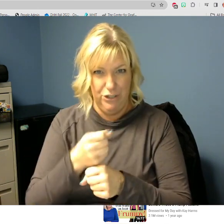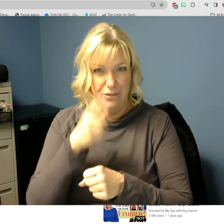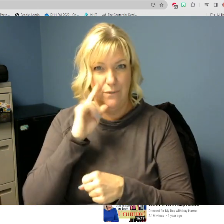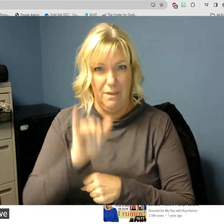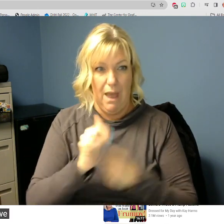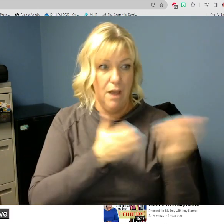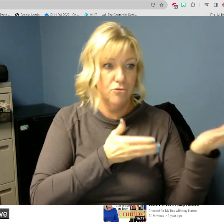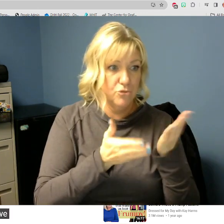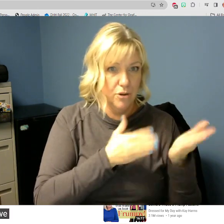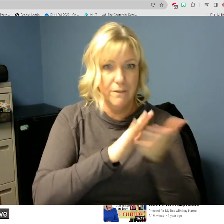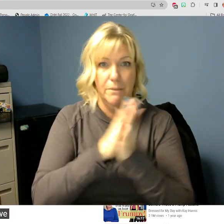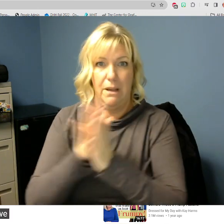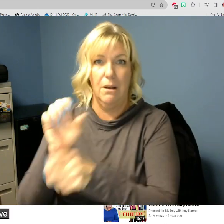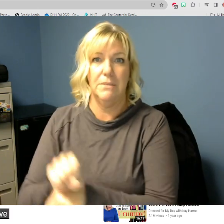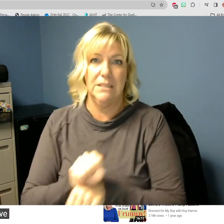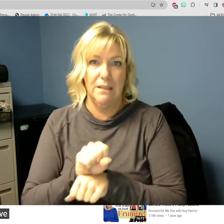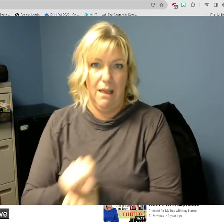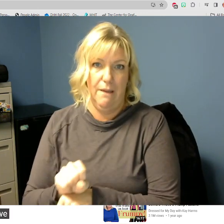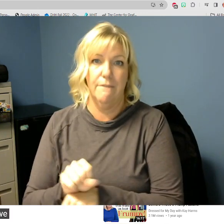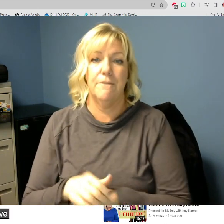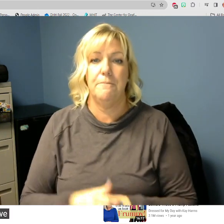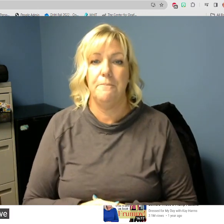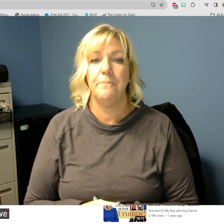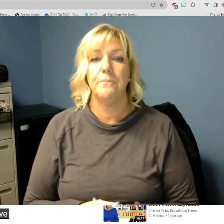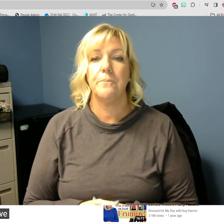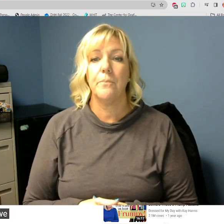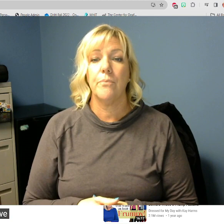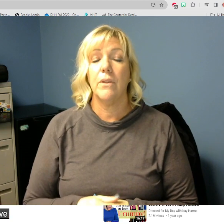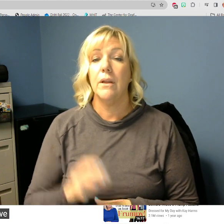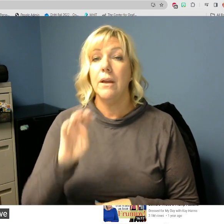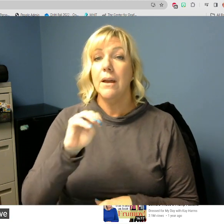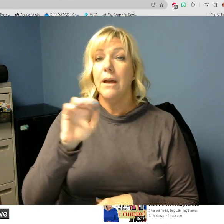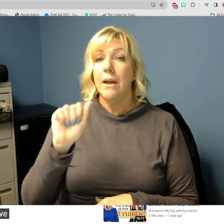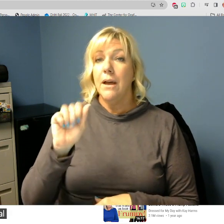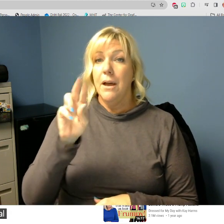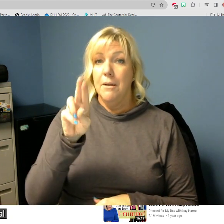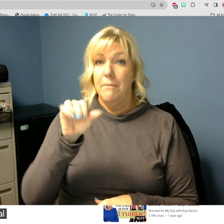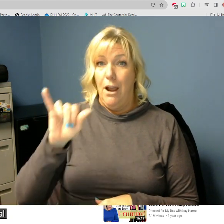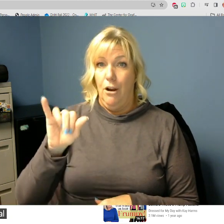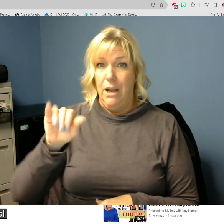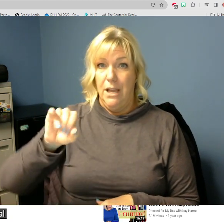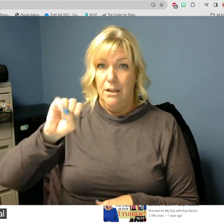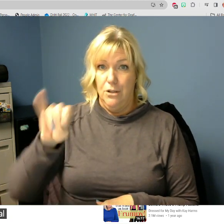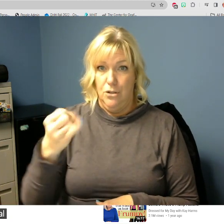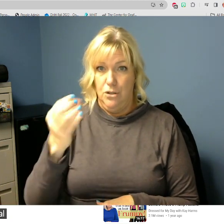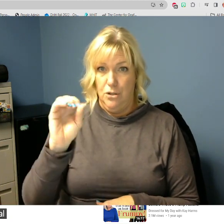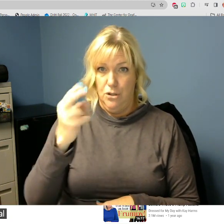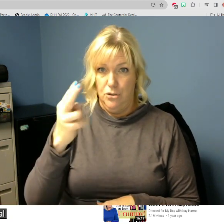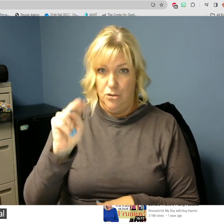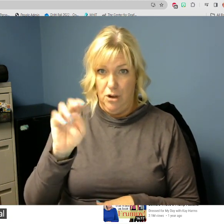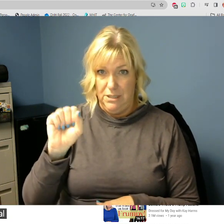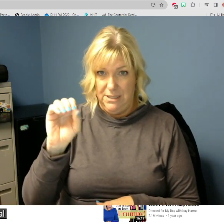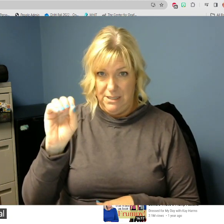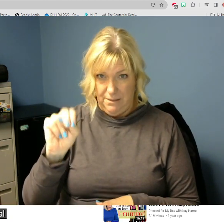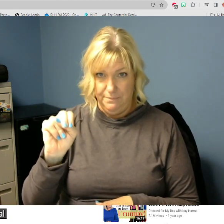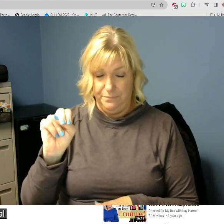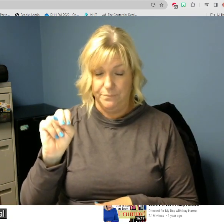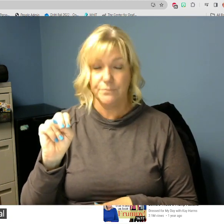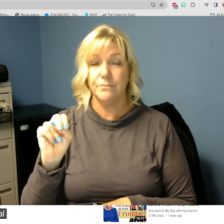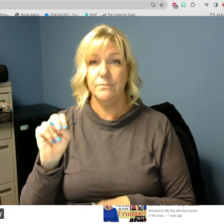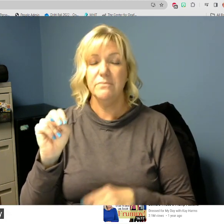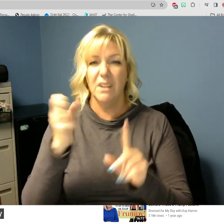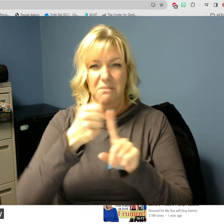So let's see, Mary Johnson. I gave you a website to look at too that has several